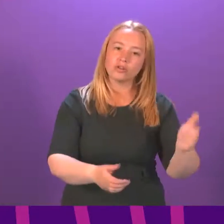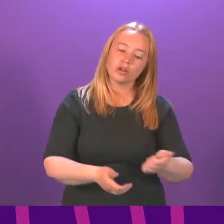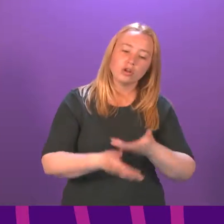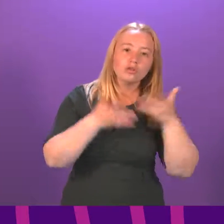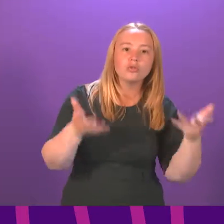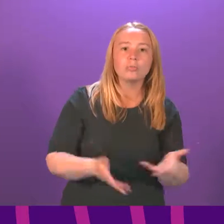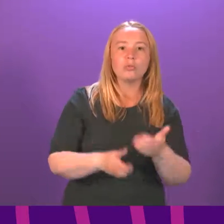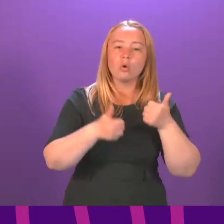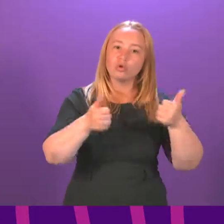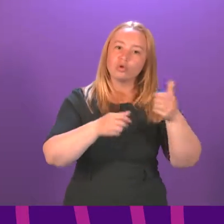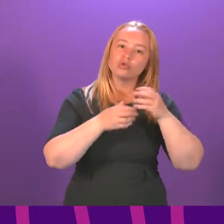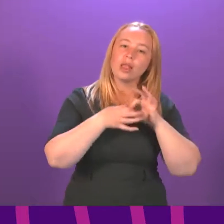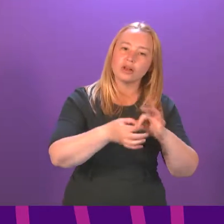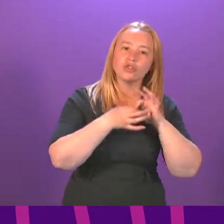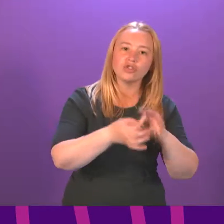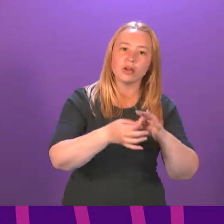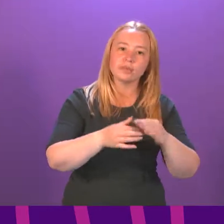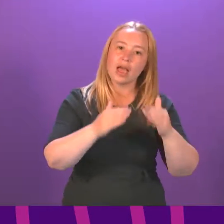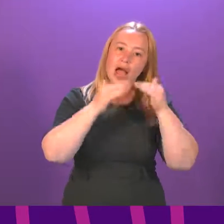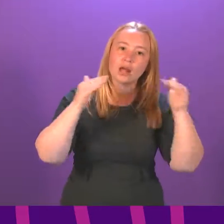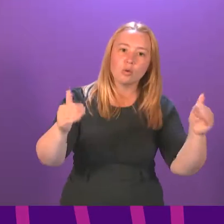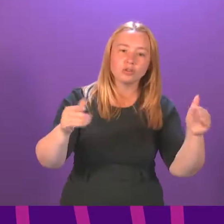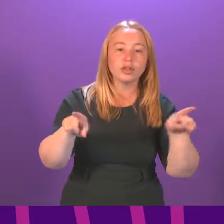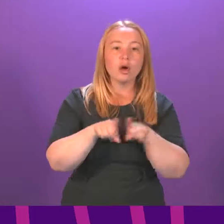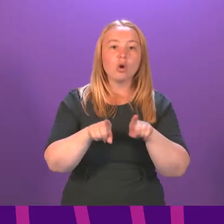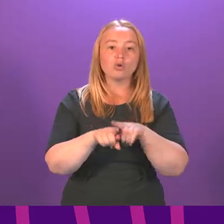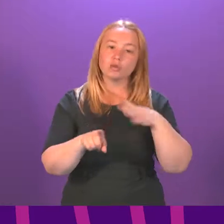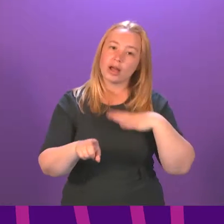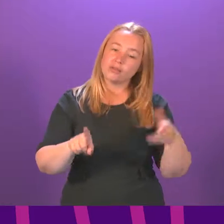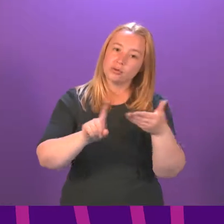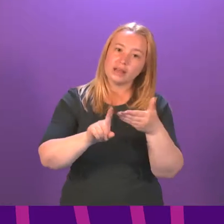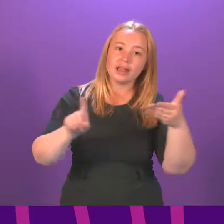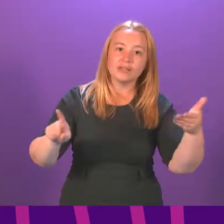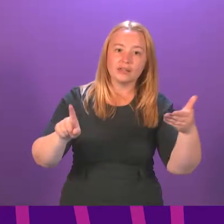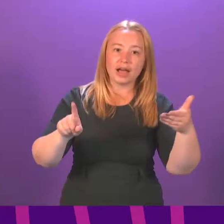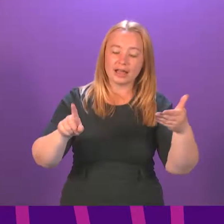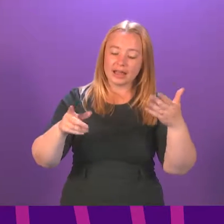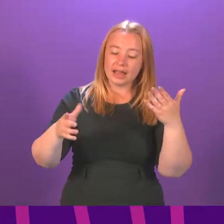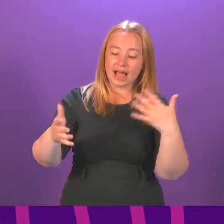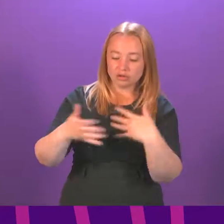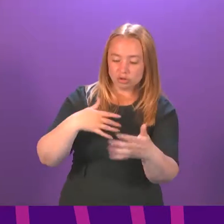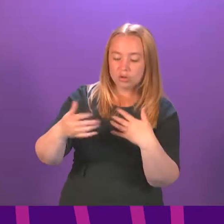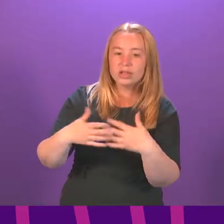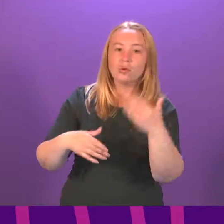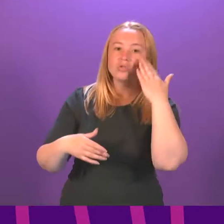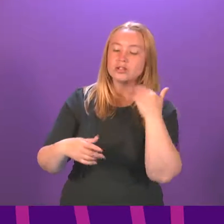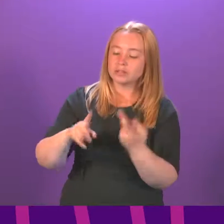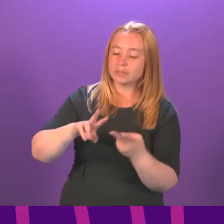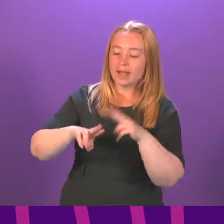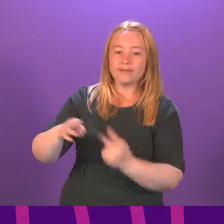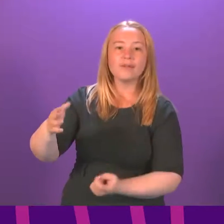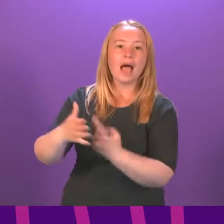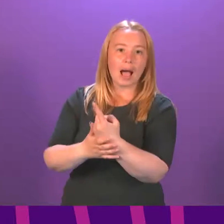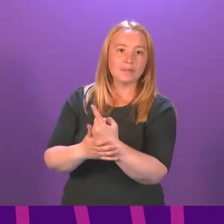and foster good relations, and, very importantly, to identify and prevent and proactively deal with racism if they do